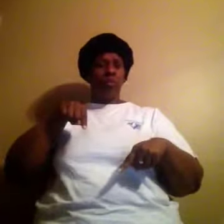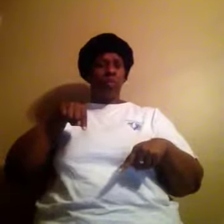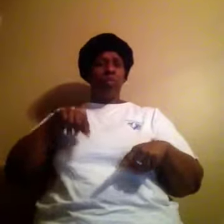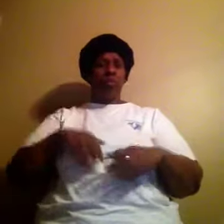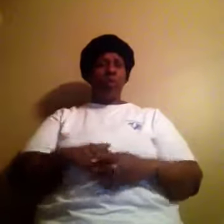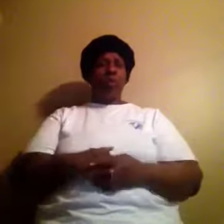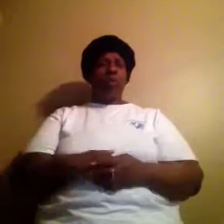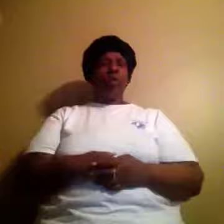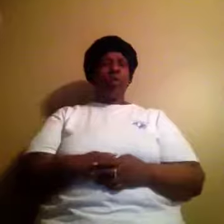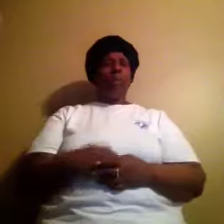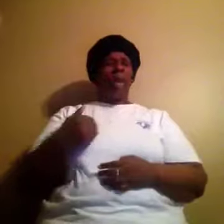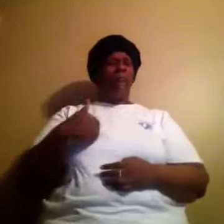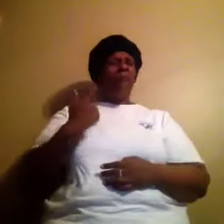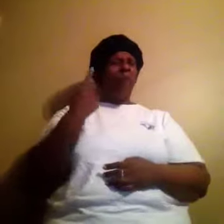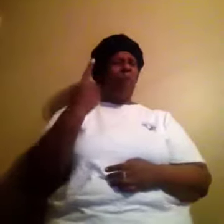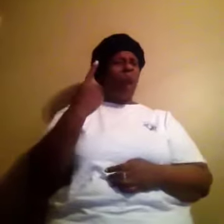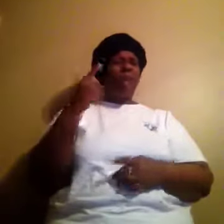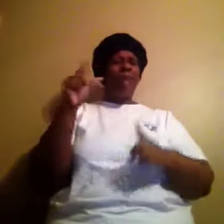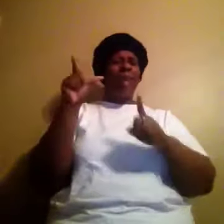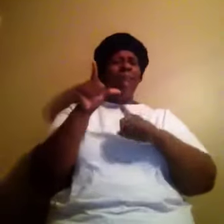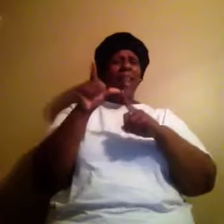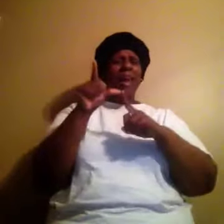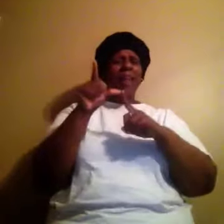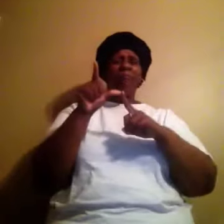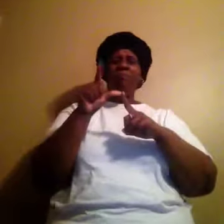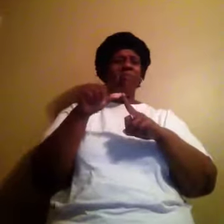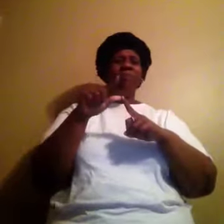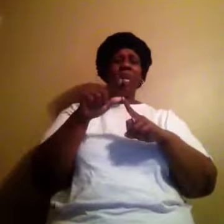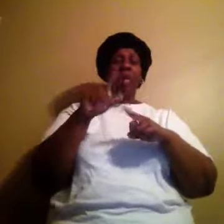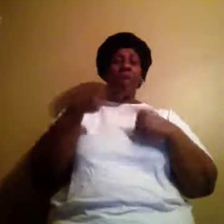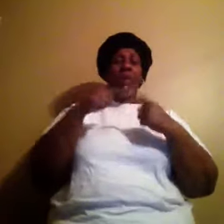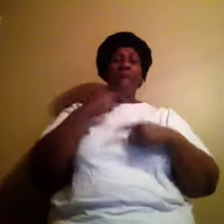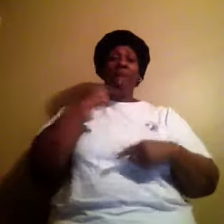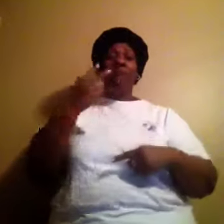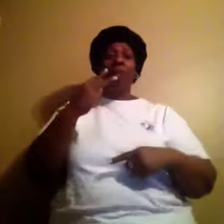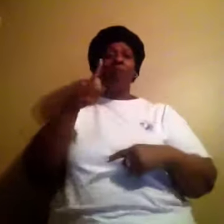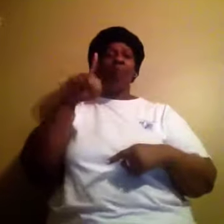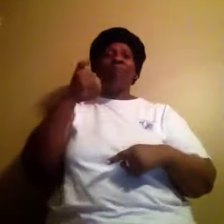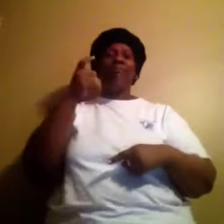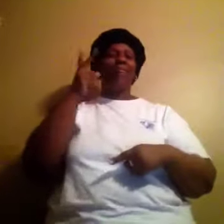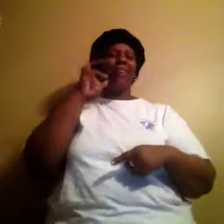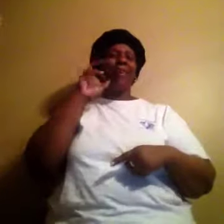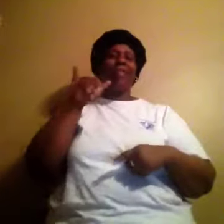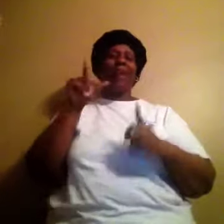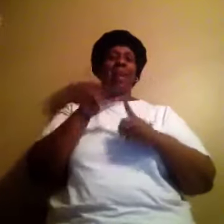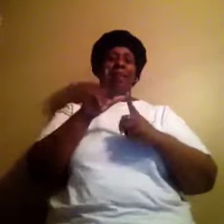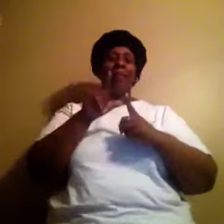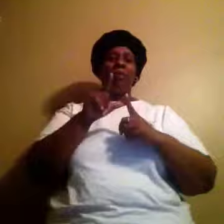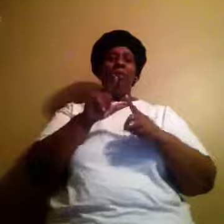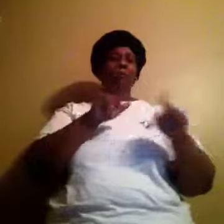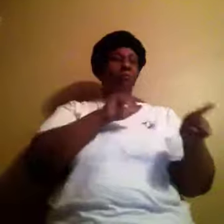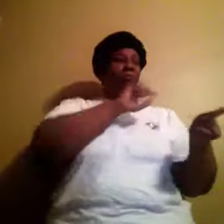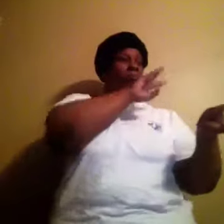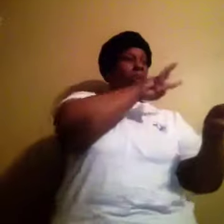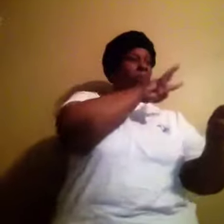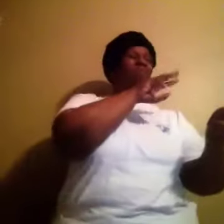There's one letter that's silent. What is the silent letter? W. Right.